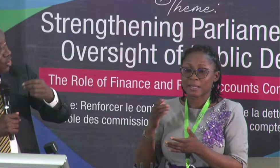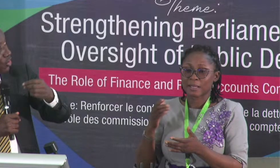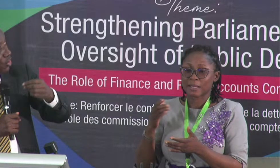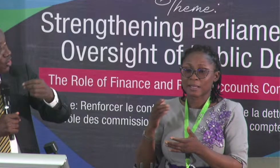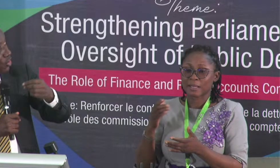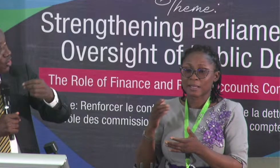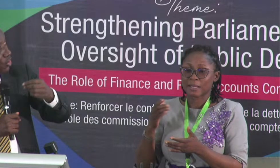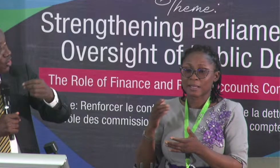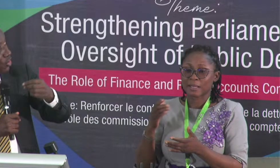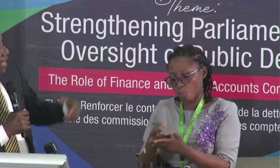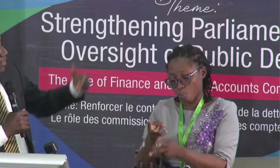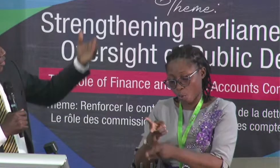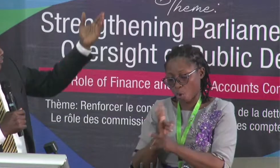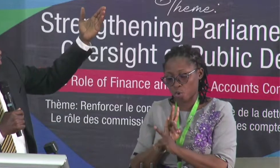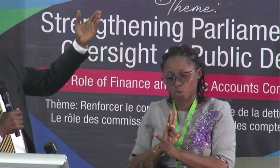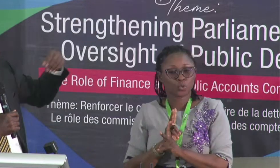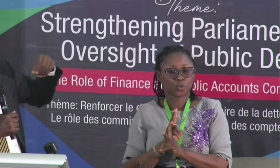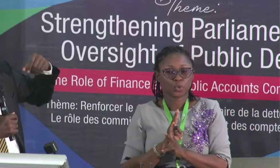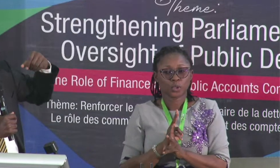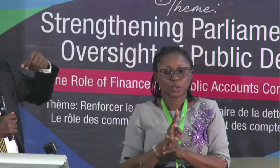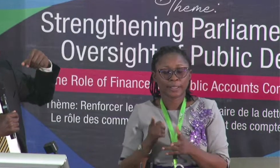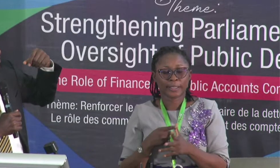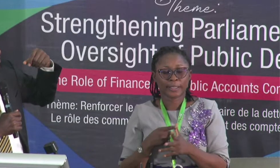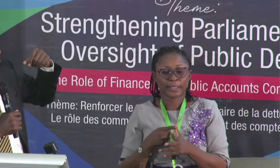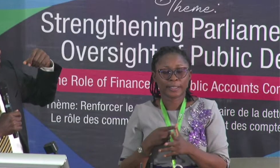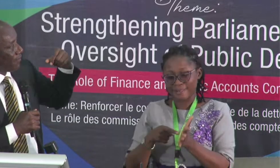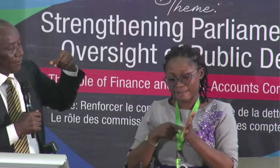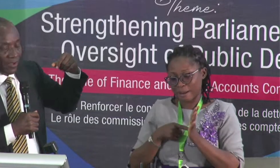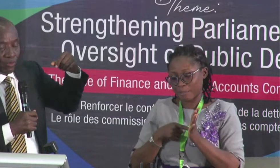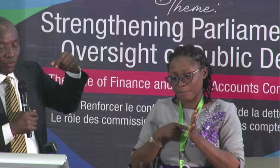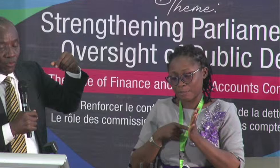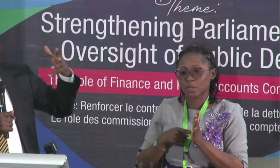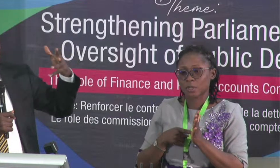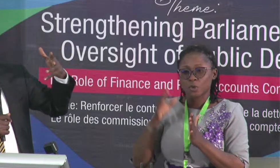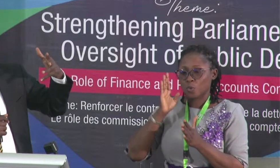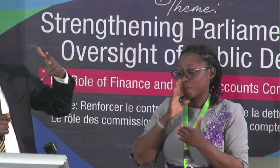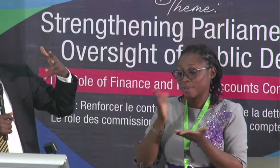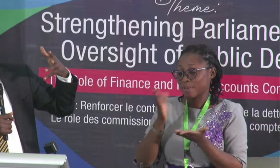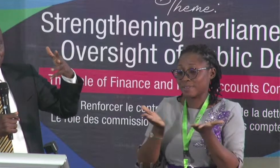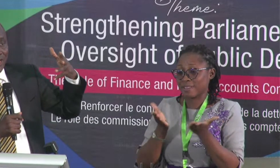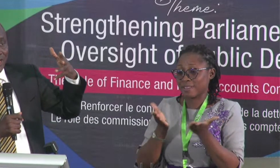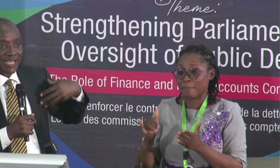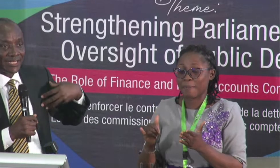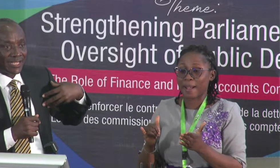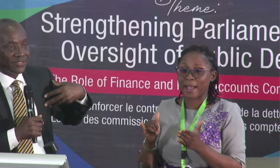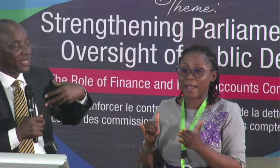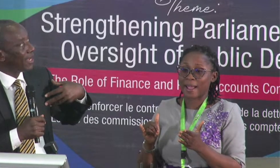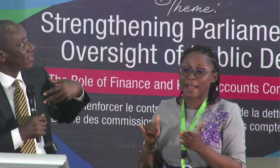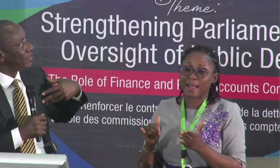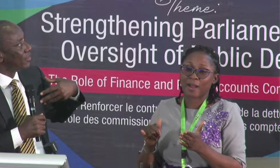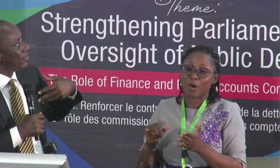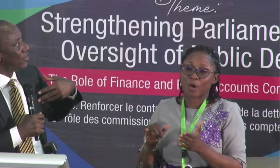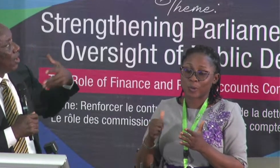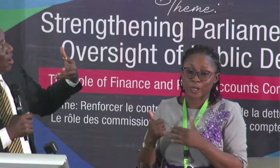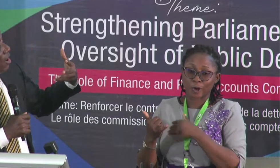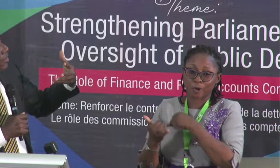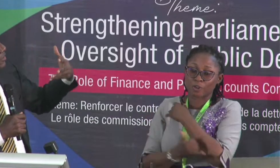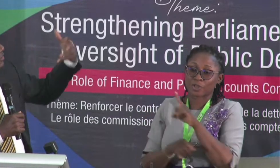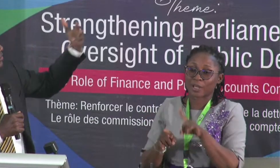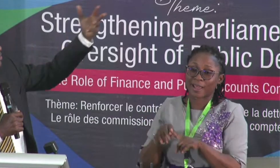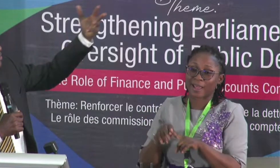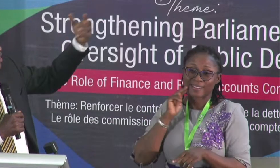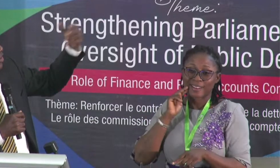borrowing. And then, of course, debt will be serviced by export earning like in Nigeria,